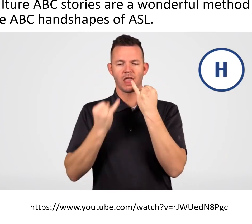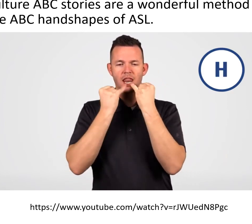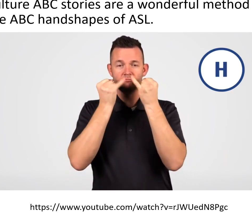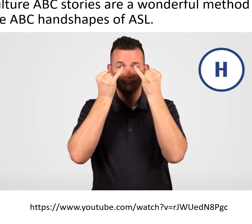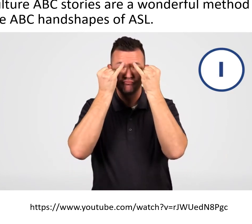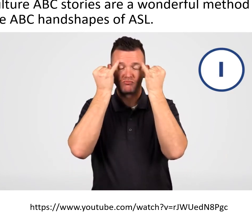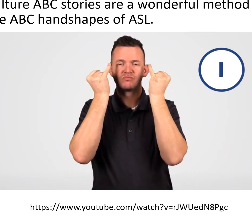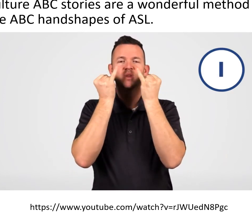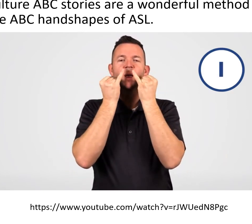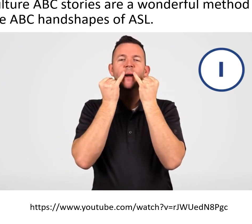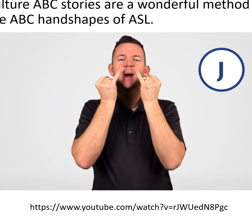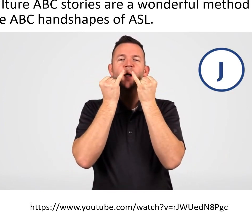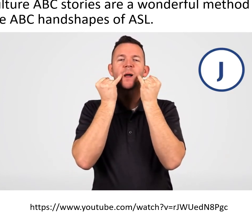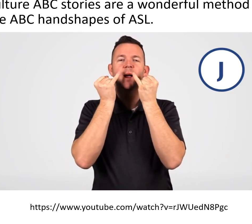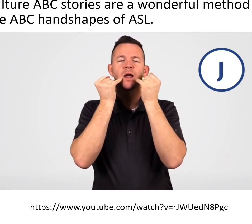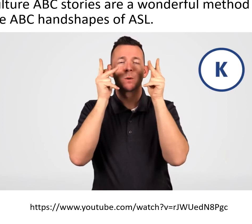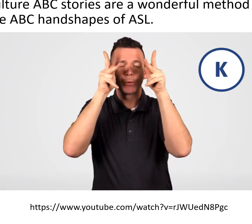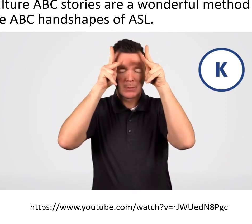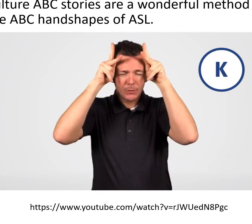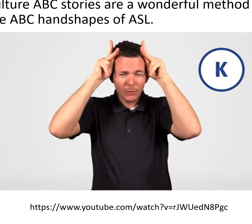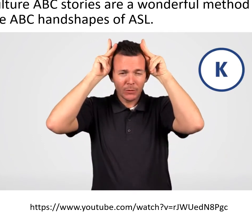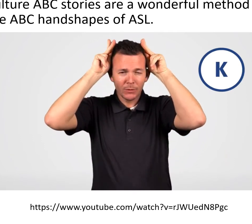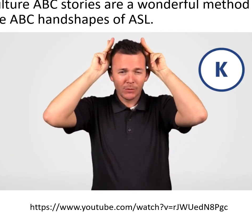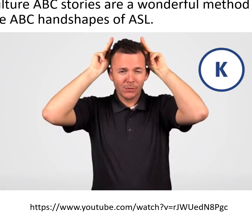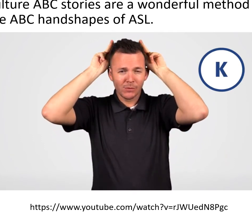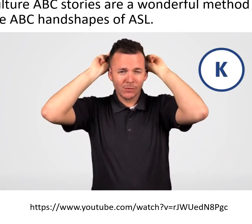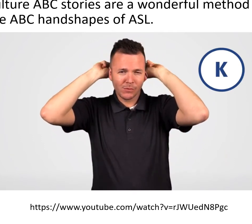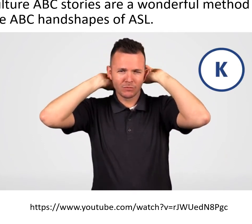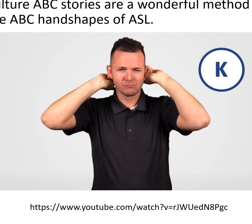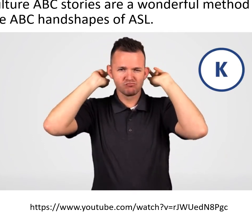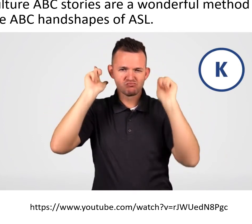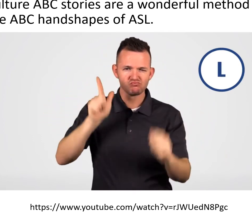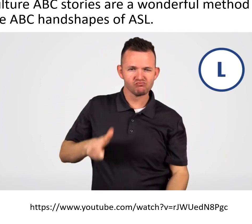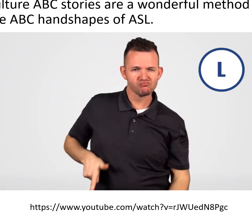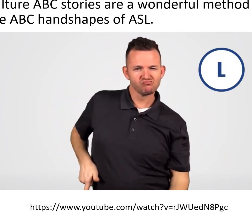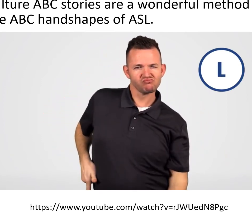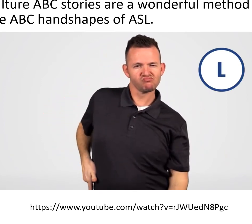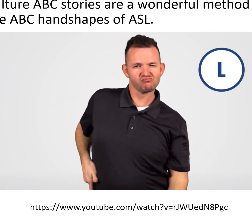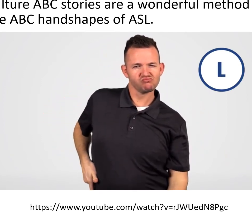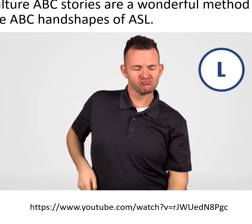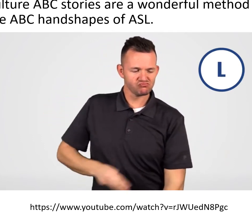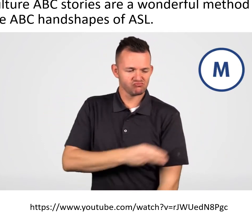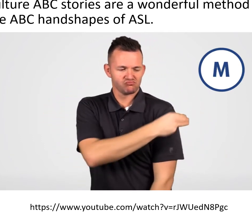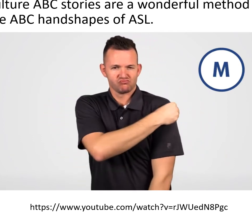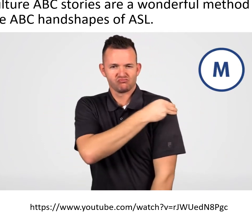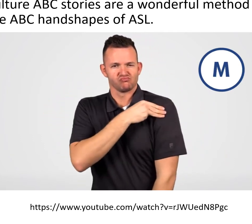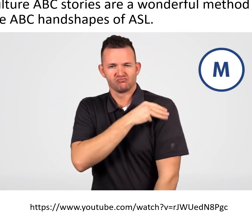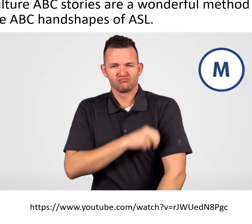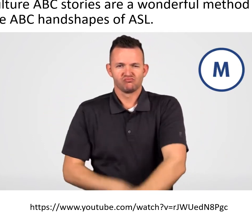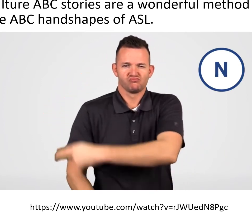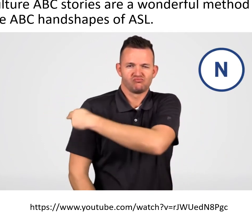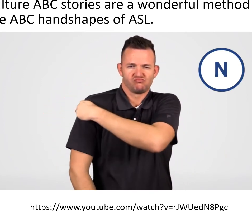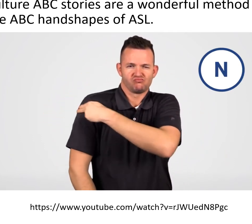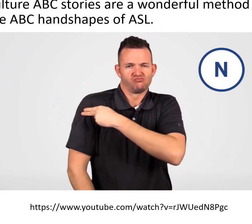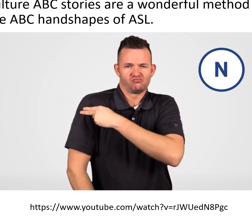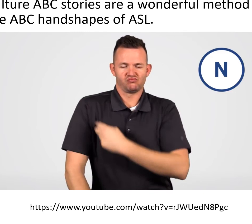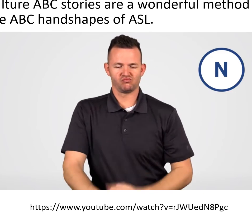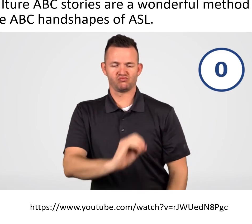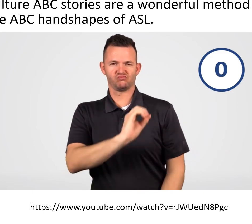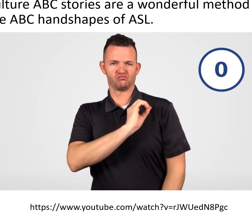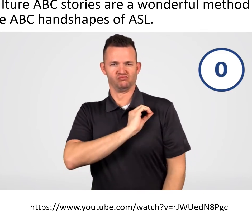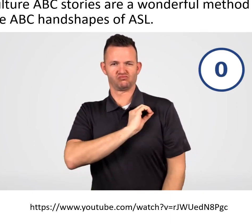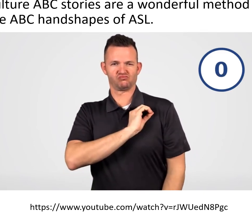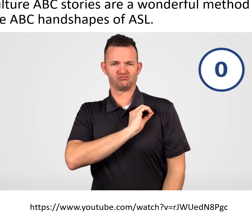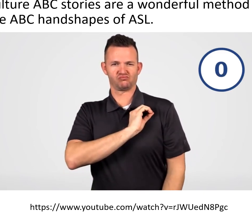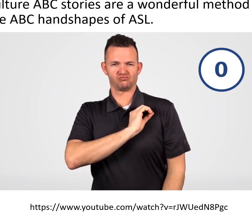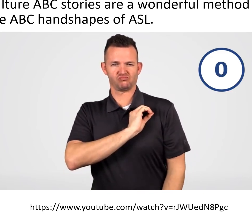sharp, with a well-groomed brow and a smooth mustache. His hair cut short. He had a gun holstered at his hip. His jacket had 3 stripes on the left and 2